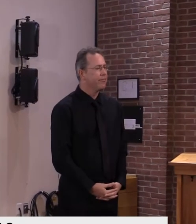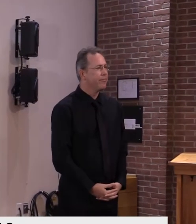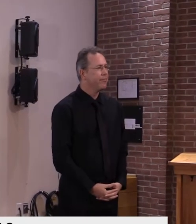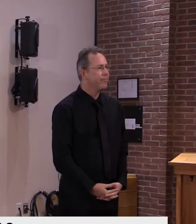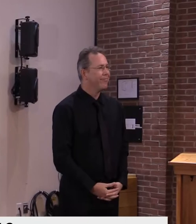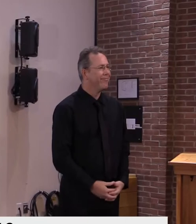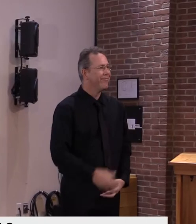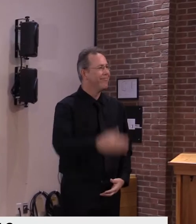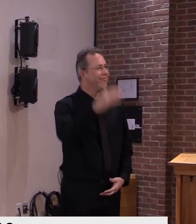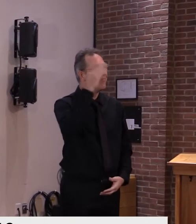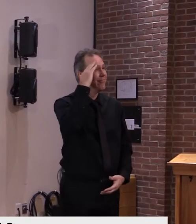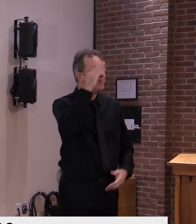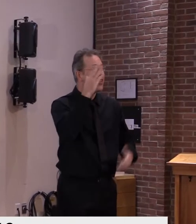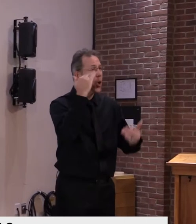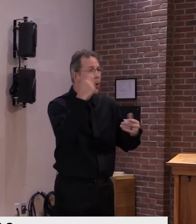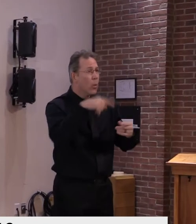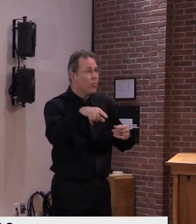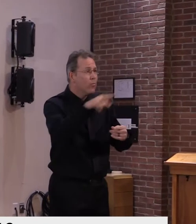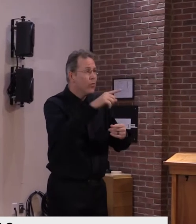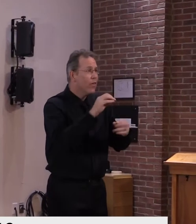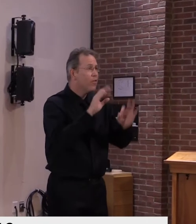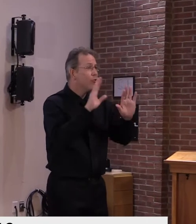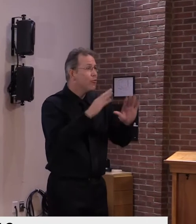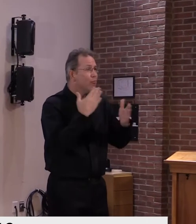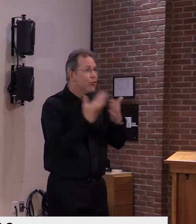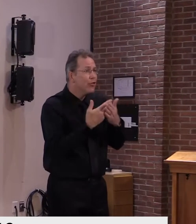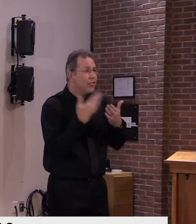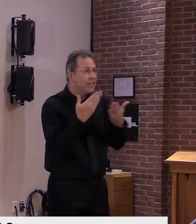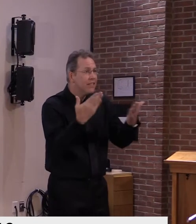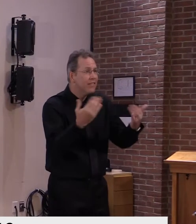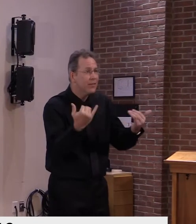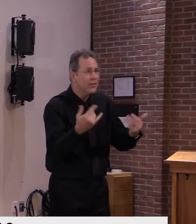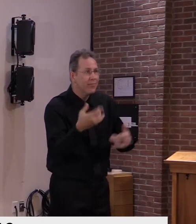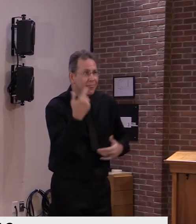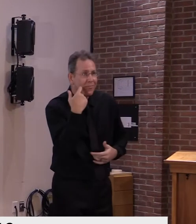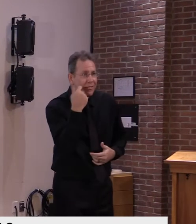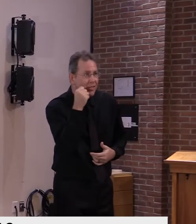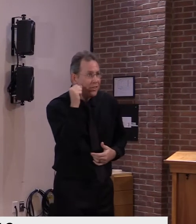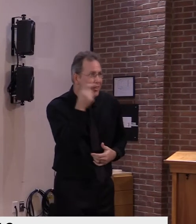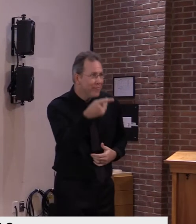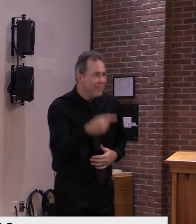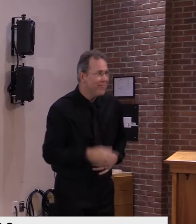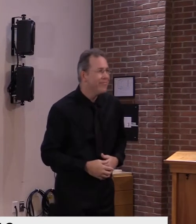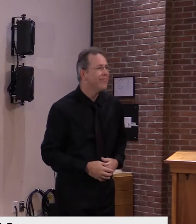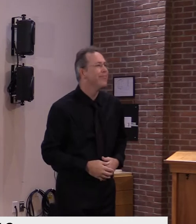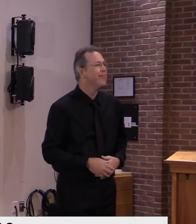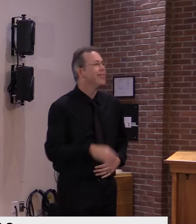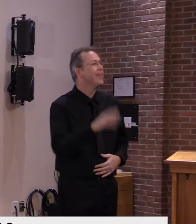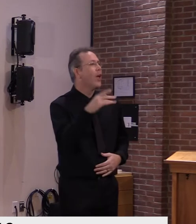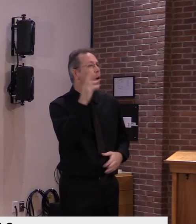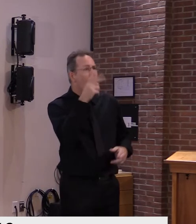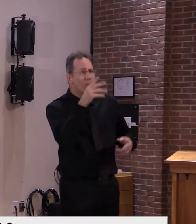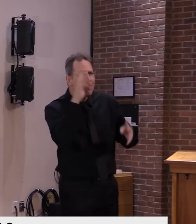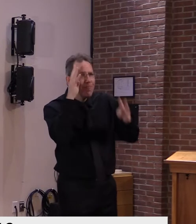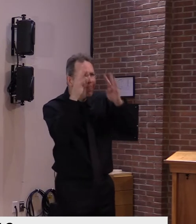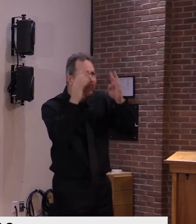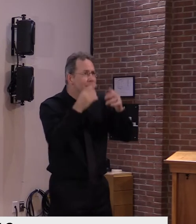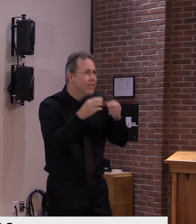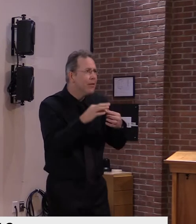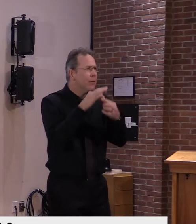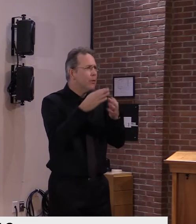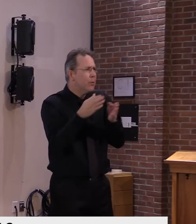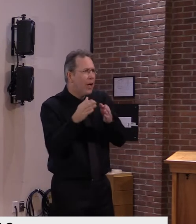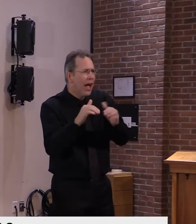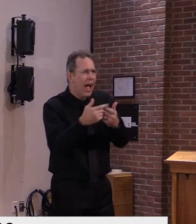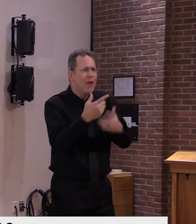I hope everyone who's listening had a great Thanksgiving and found creative and novel ways to both enjoy themselves as well as